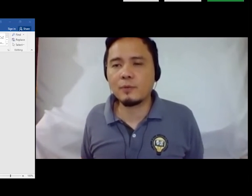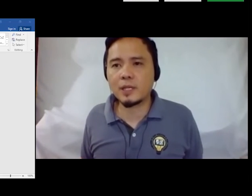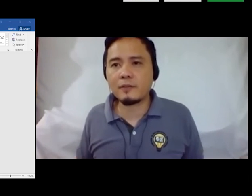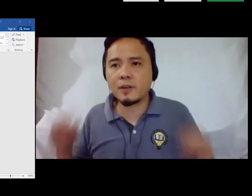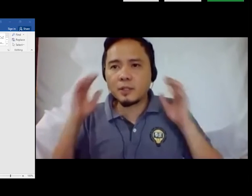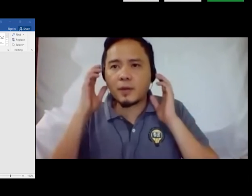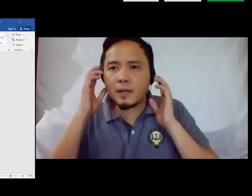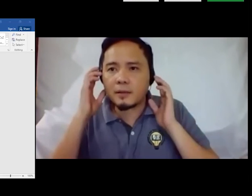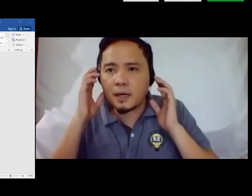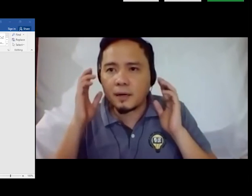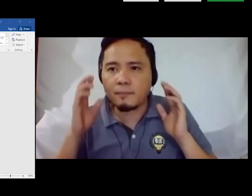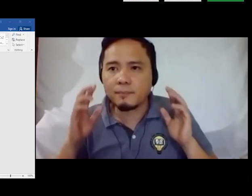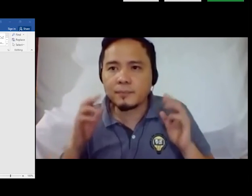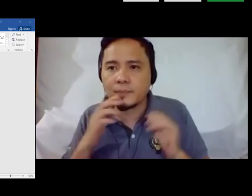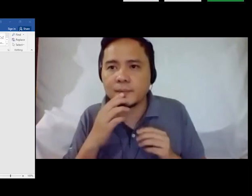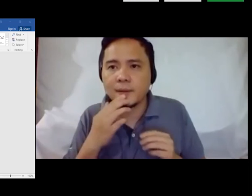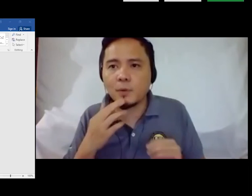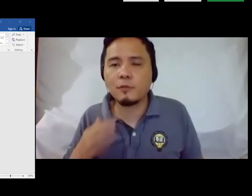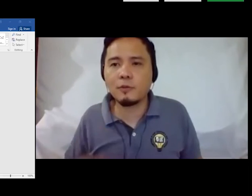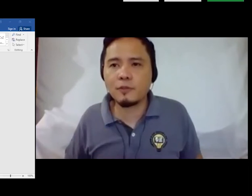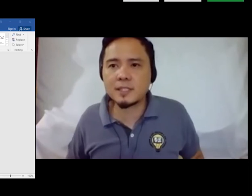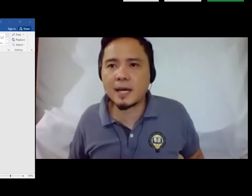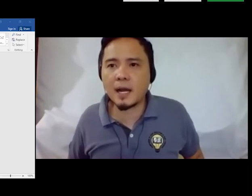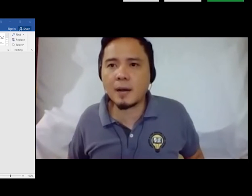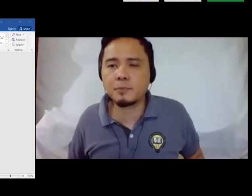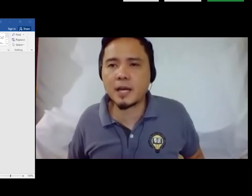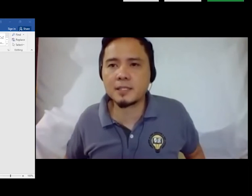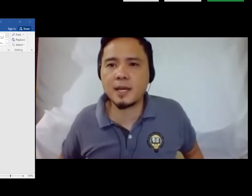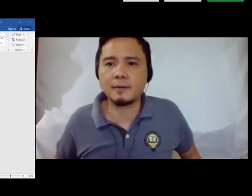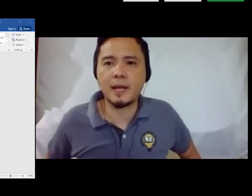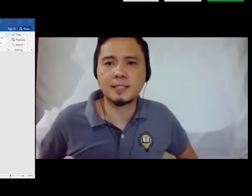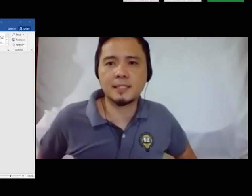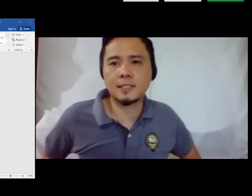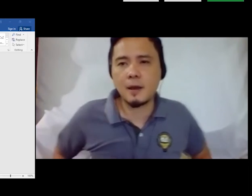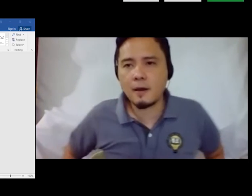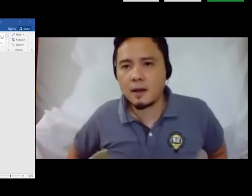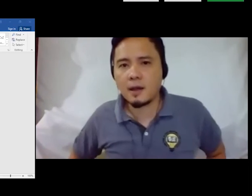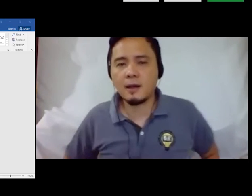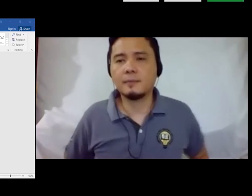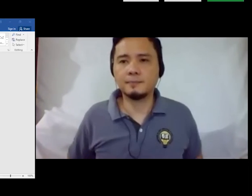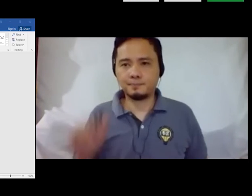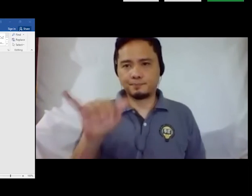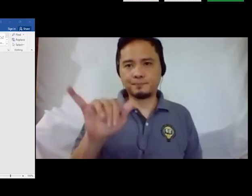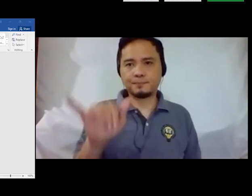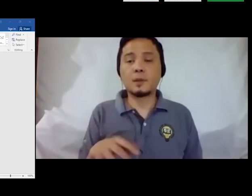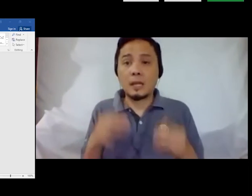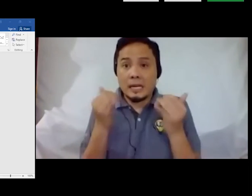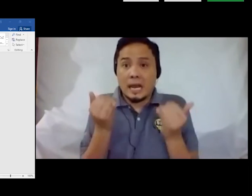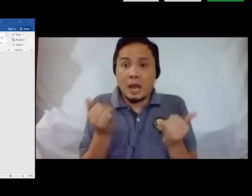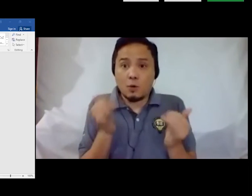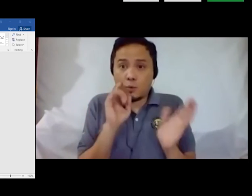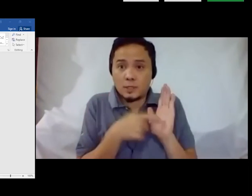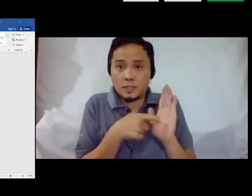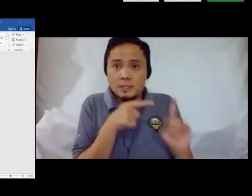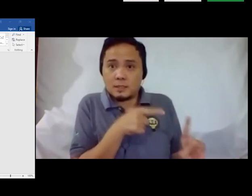We could definitely do that. Yeah. We'll fix that up, Shaq is saying. Yes. Yeah. So take a look at the